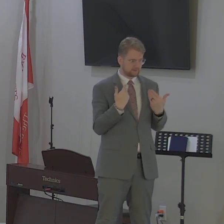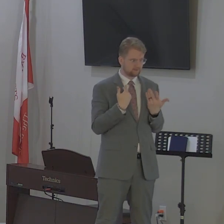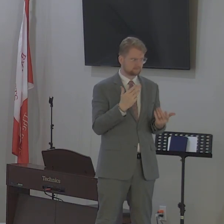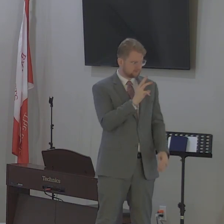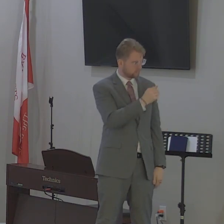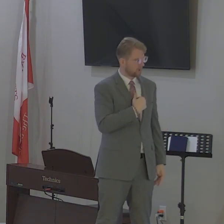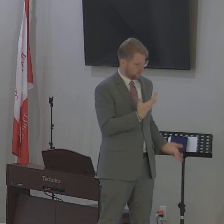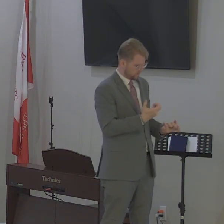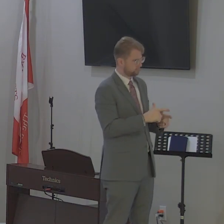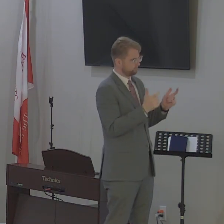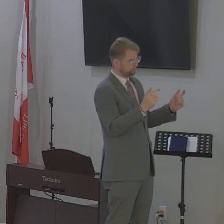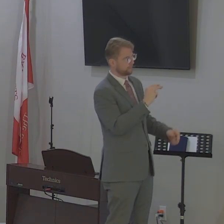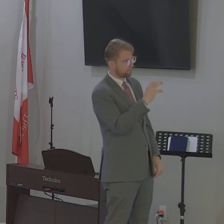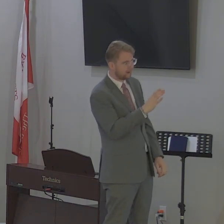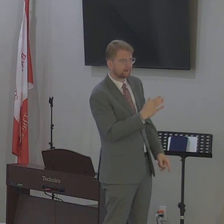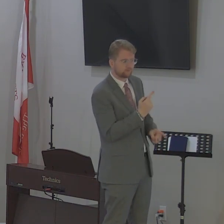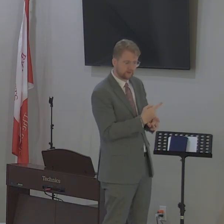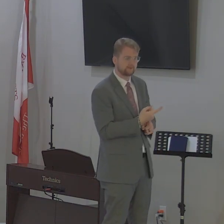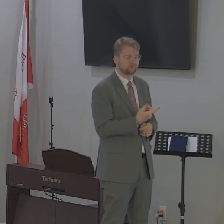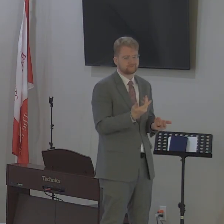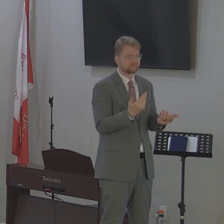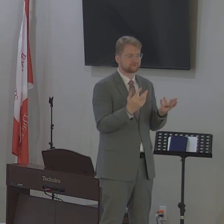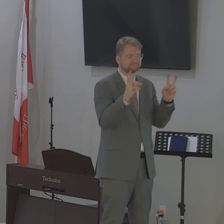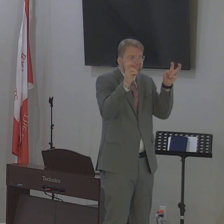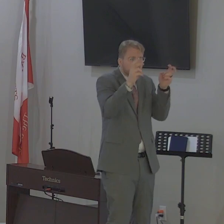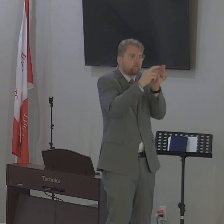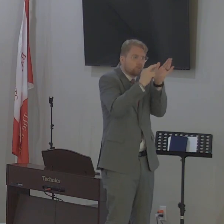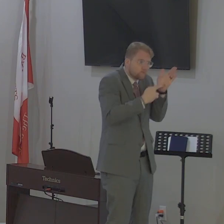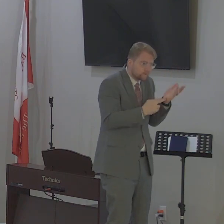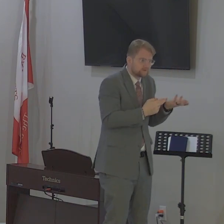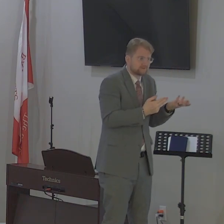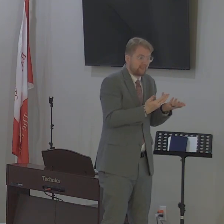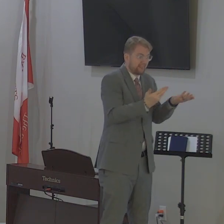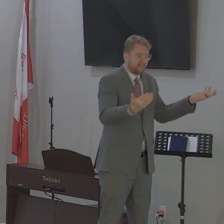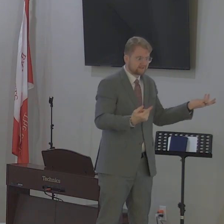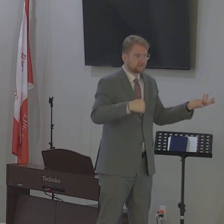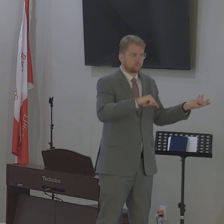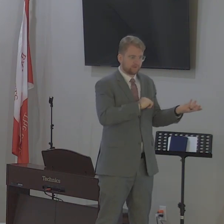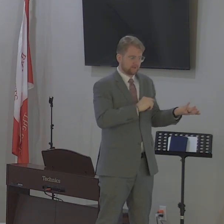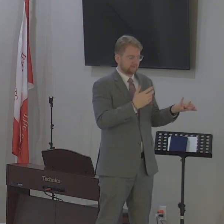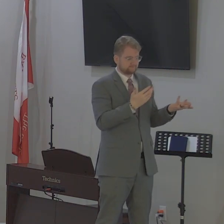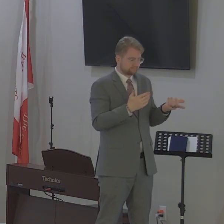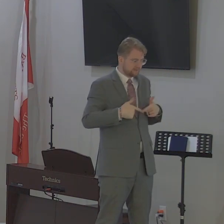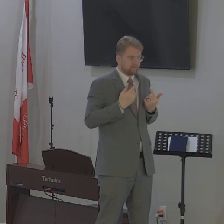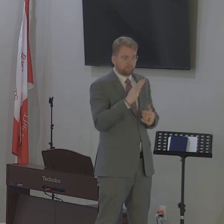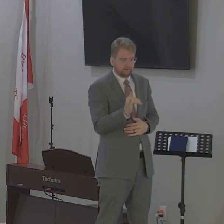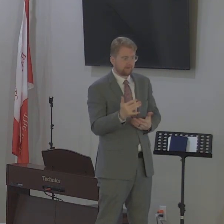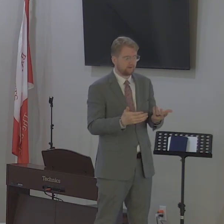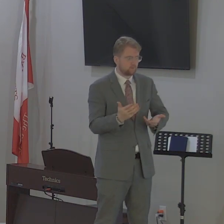to my liberty and how I'm to live my life for God, now I got a problem